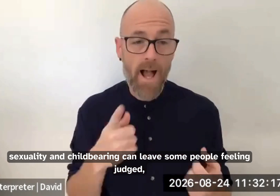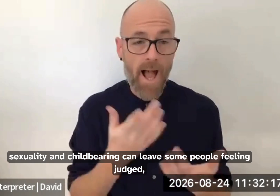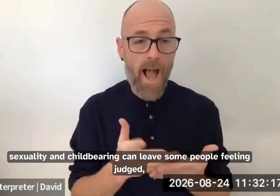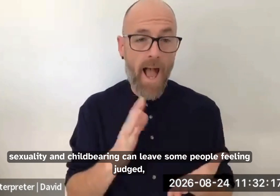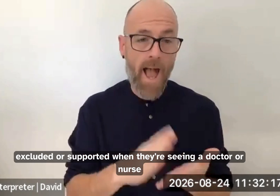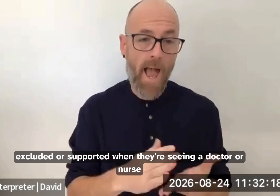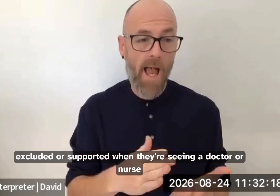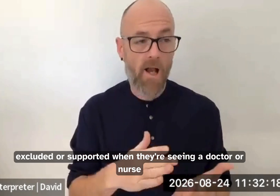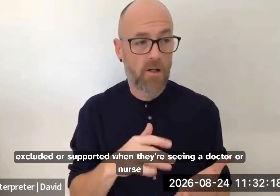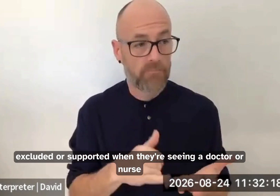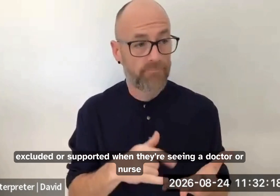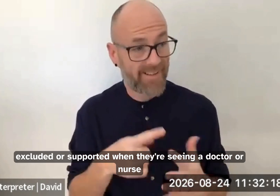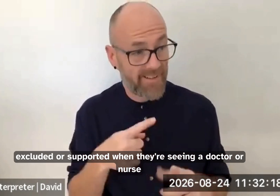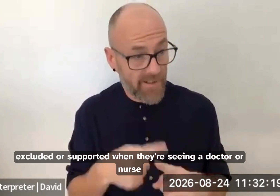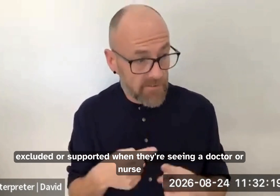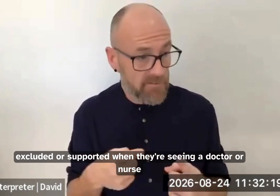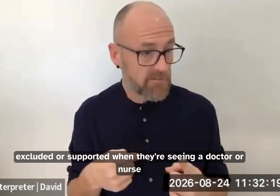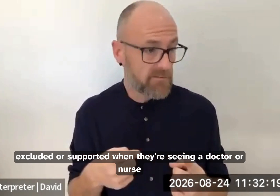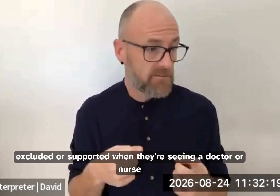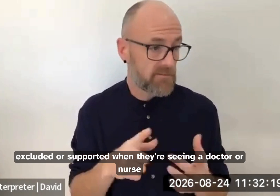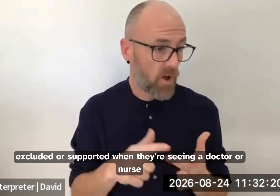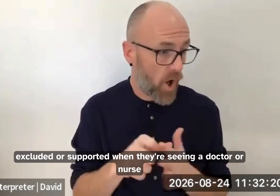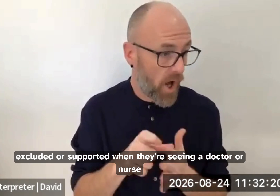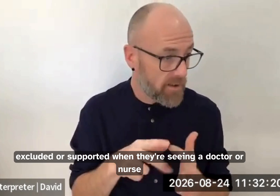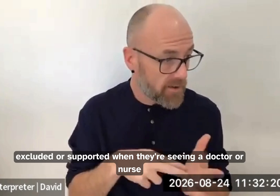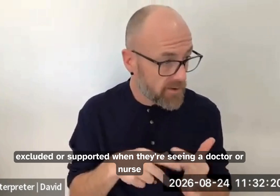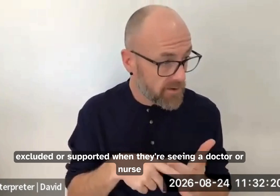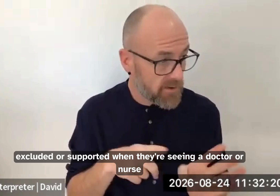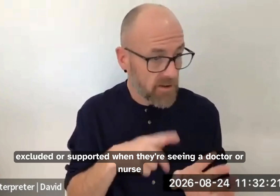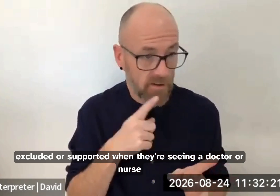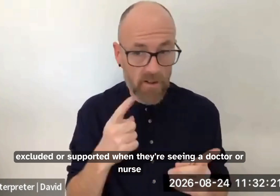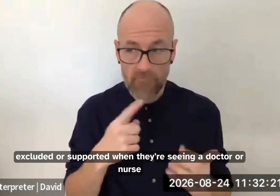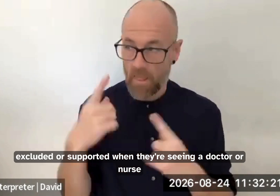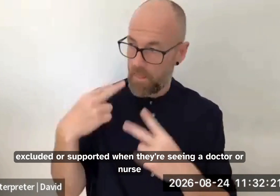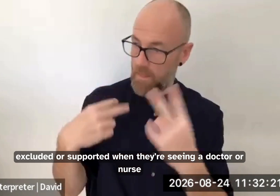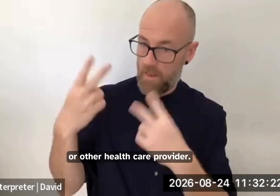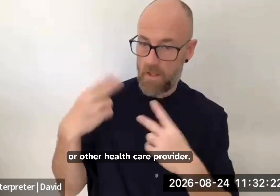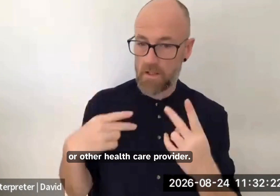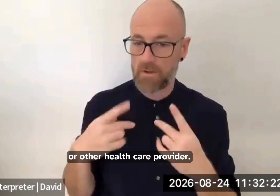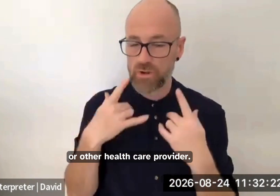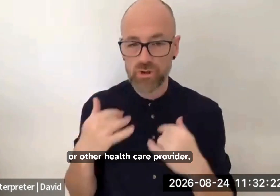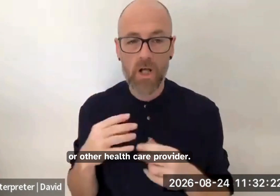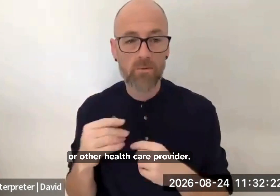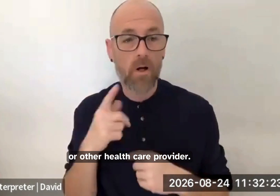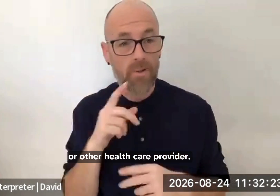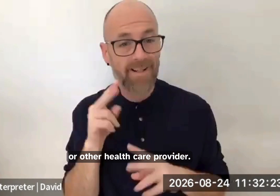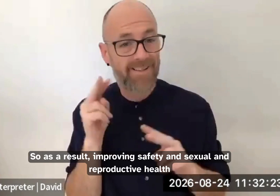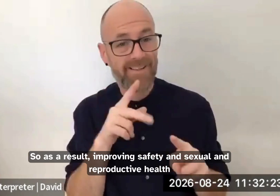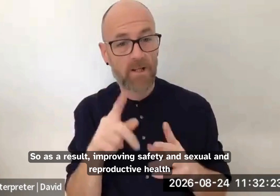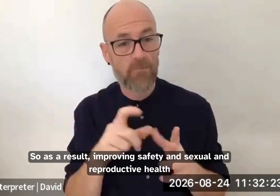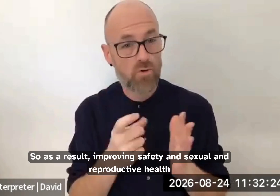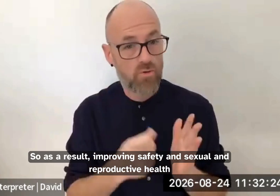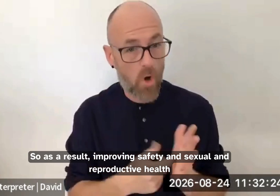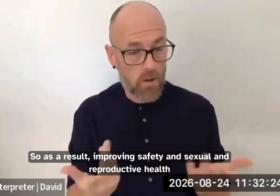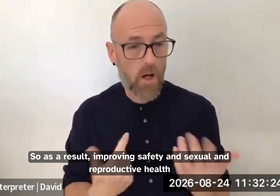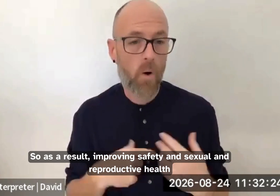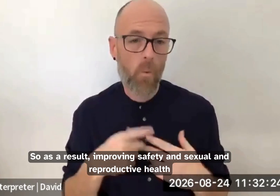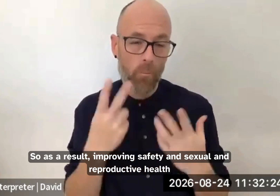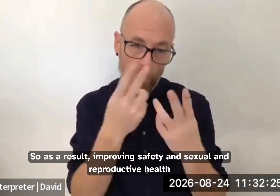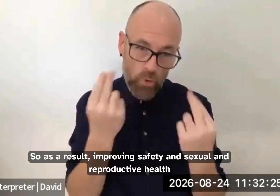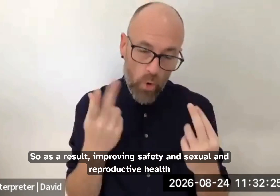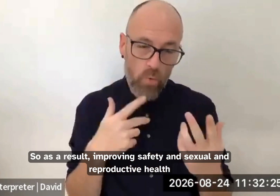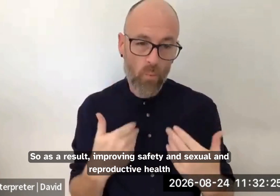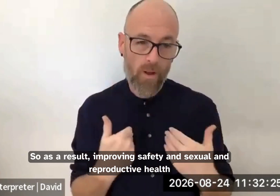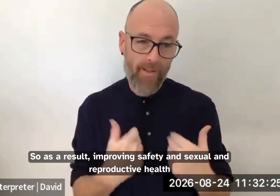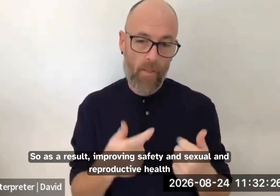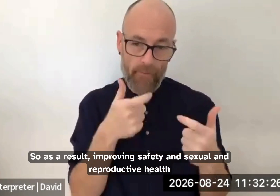some people feeling judged, excluded, or supported when they're seeing a doctor or nurse or other healthcare provider. So as a result,